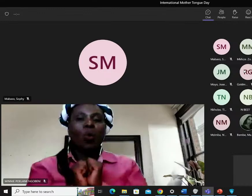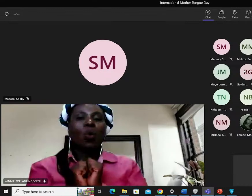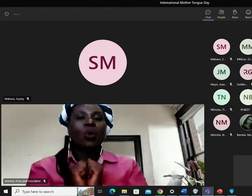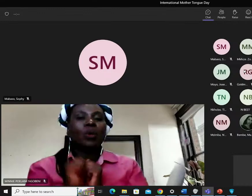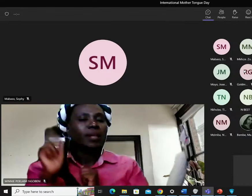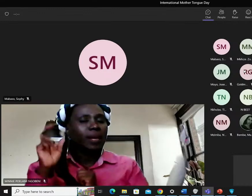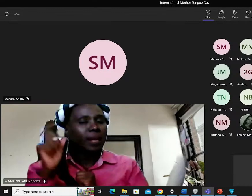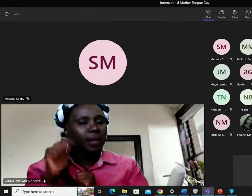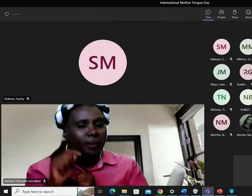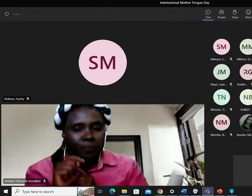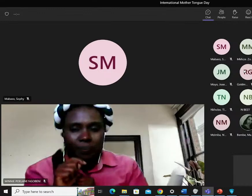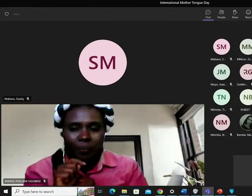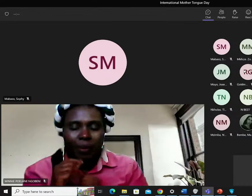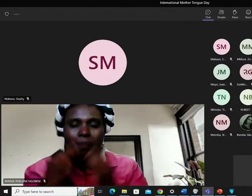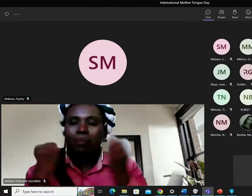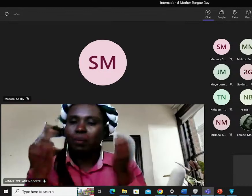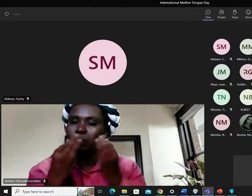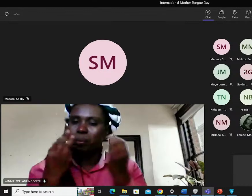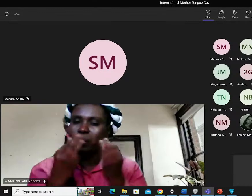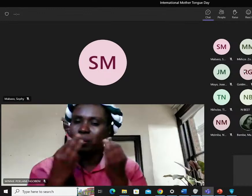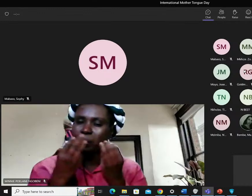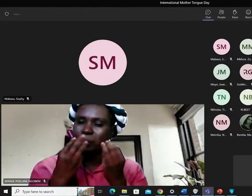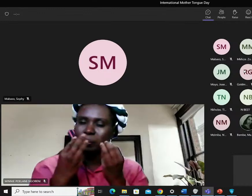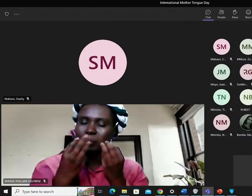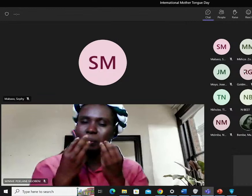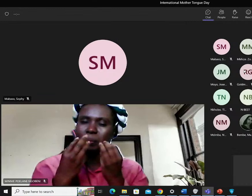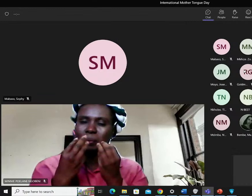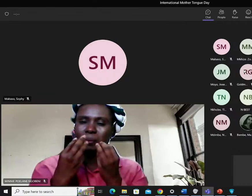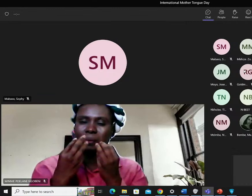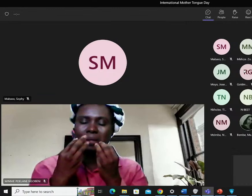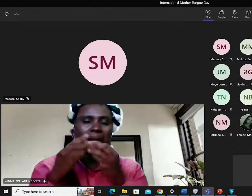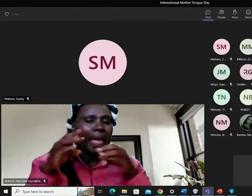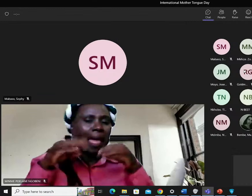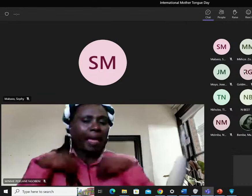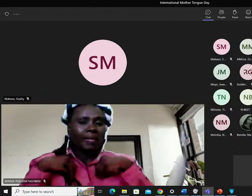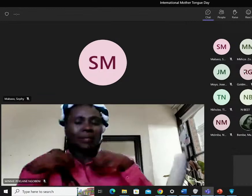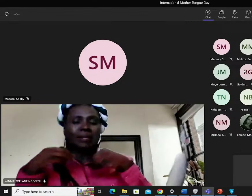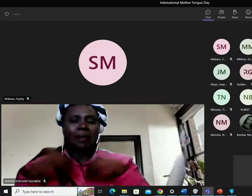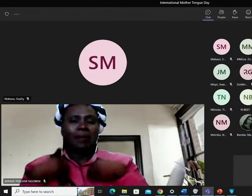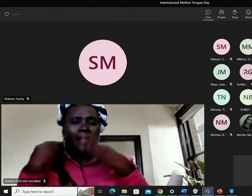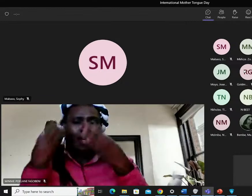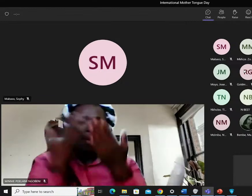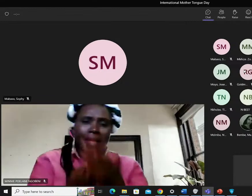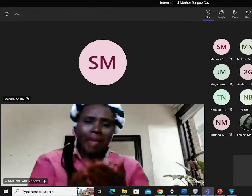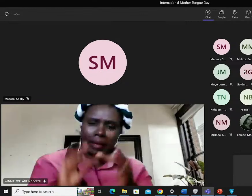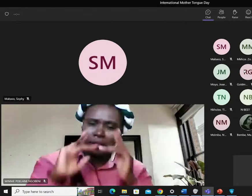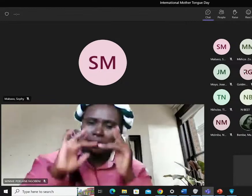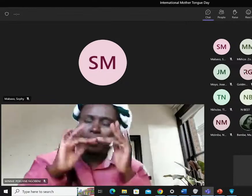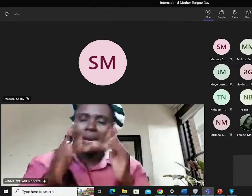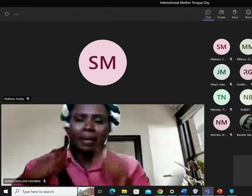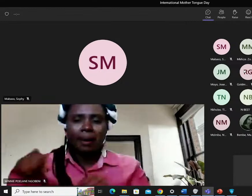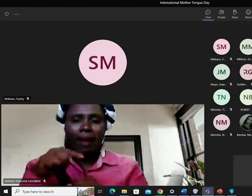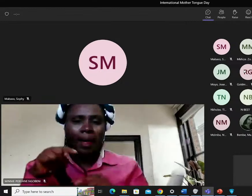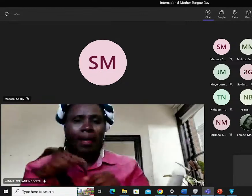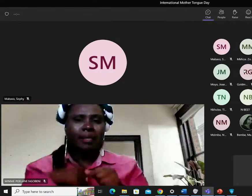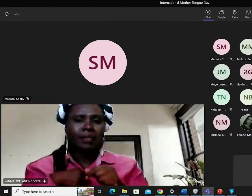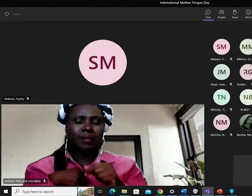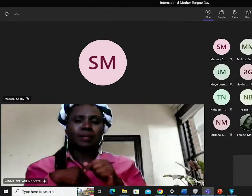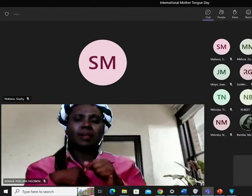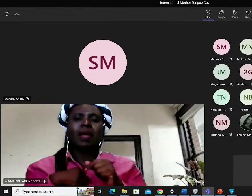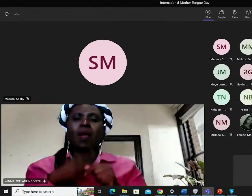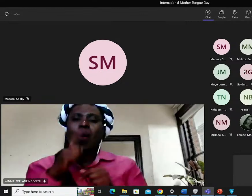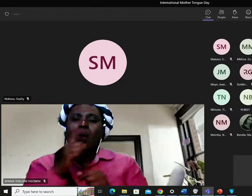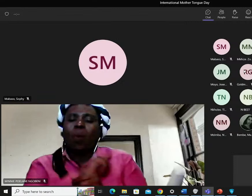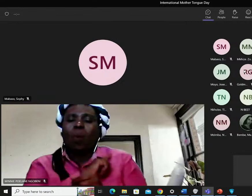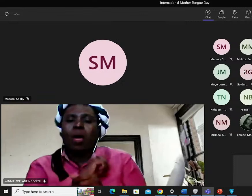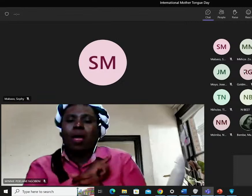People have been acknowledging that they have been able to join us. So because of your